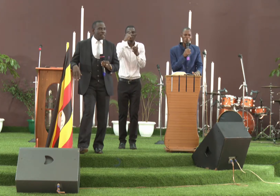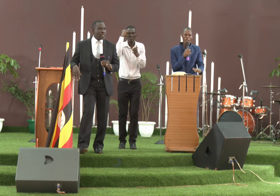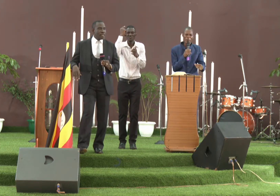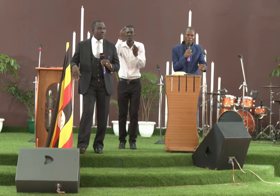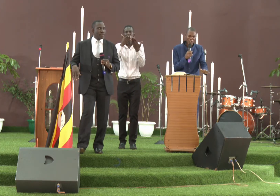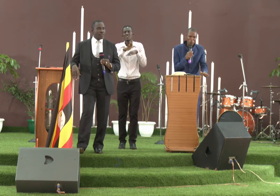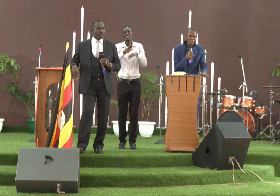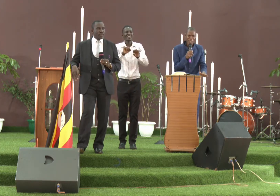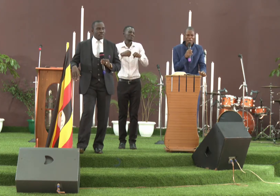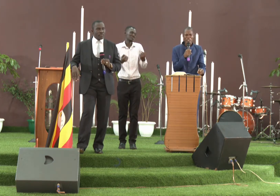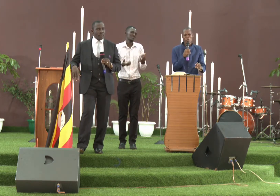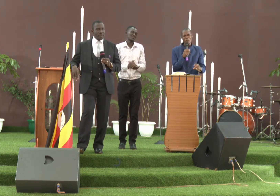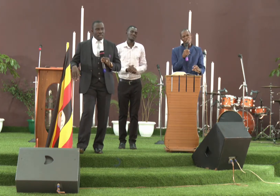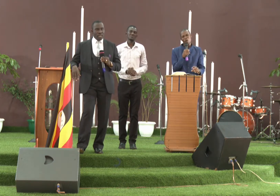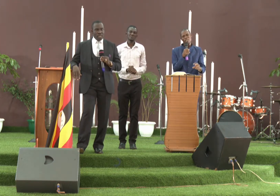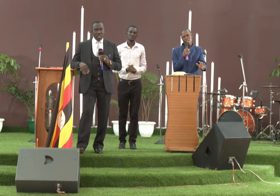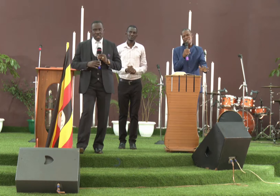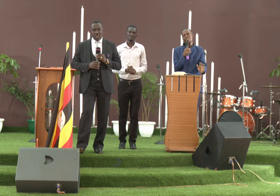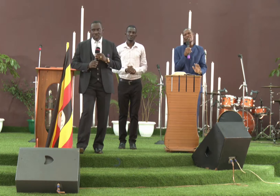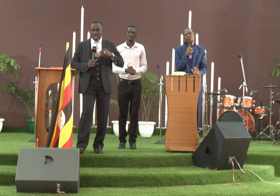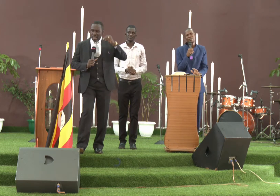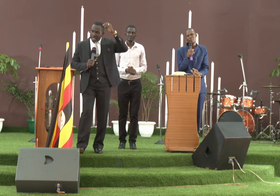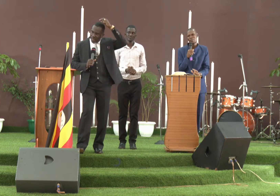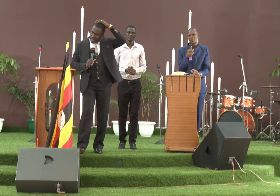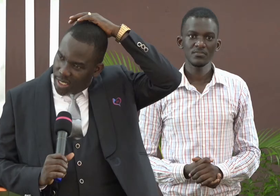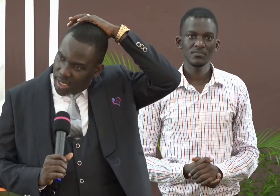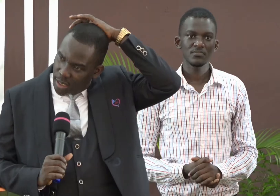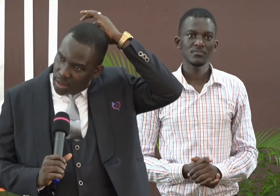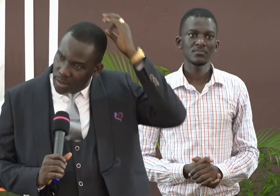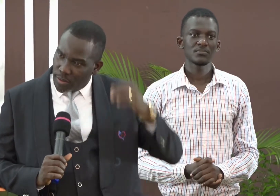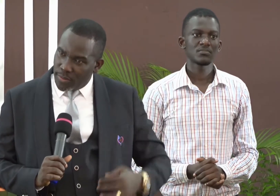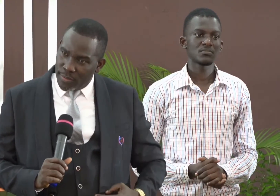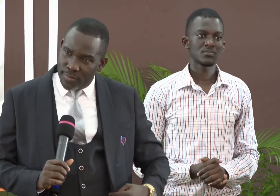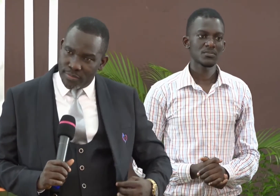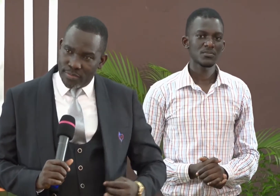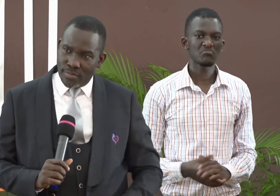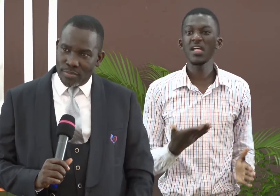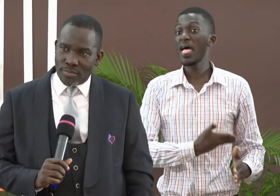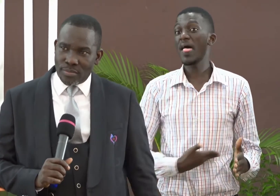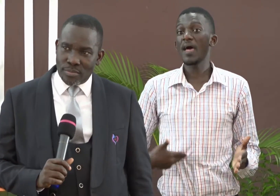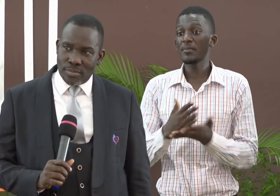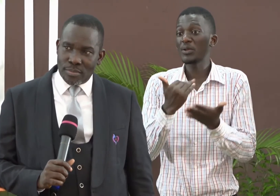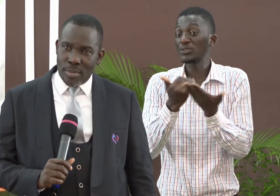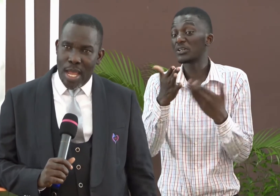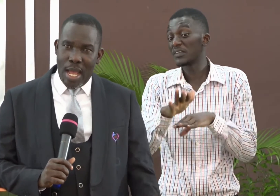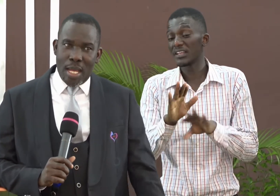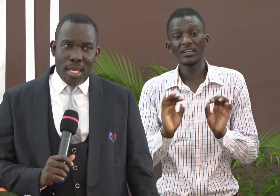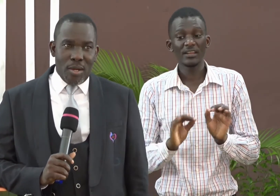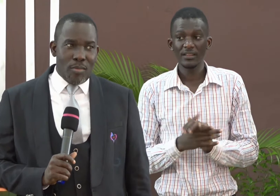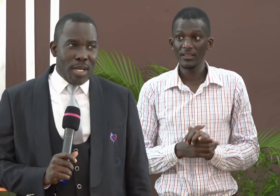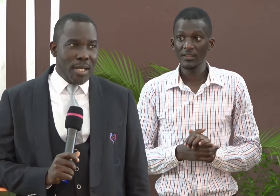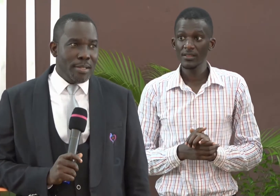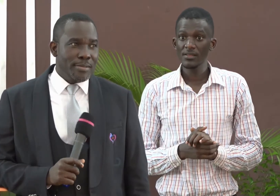get into a fuss when someone has dreamed that I was dead. I cannot go into such a fast for